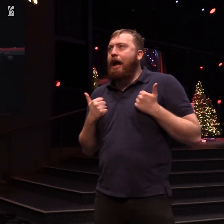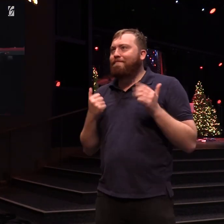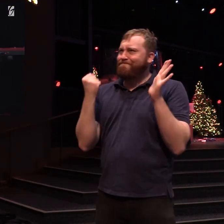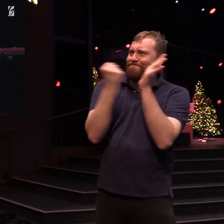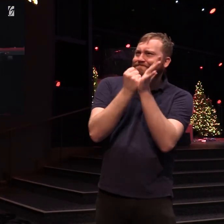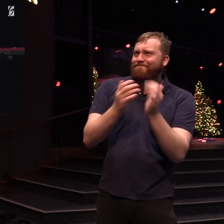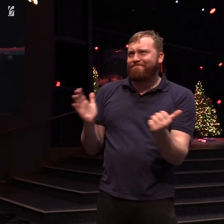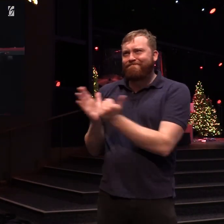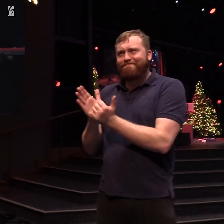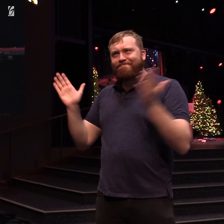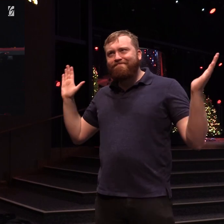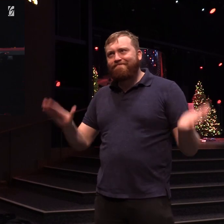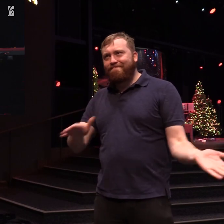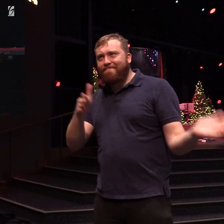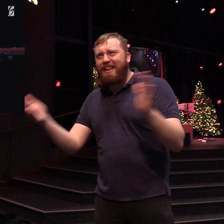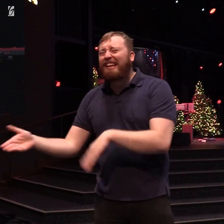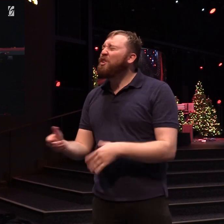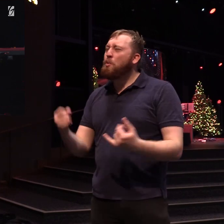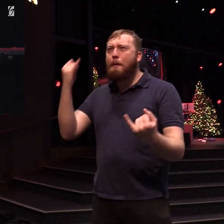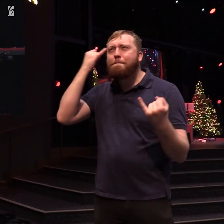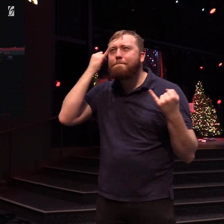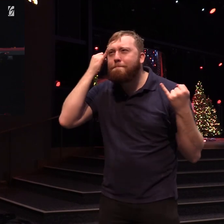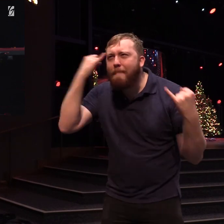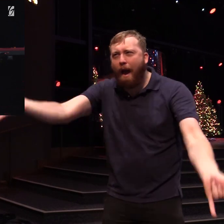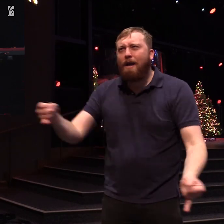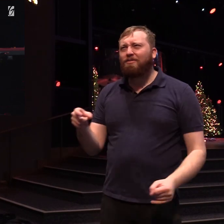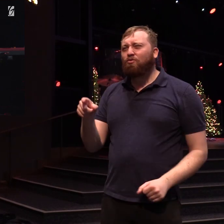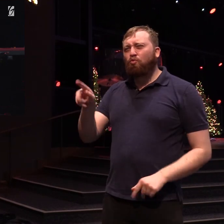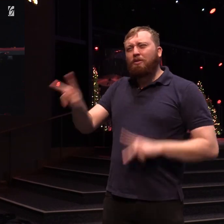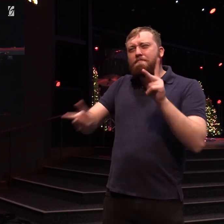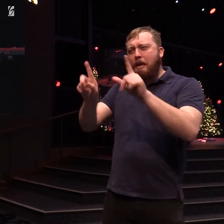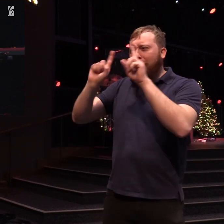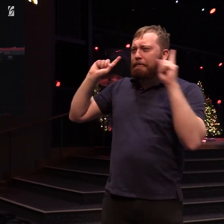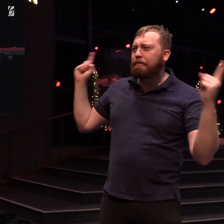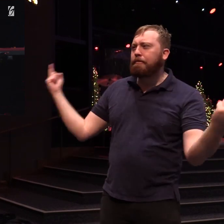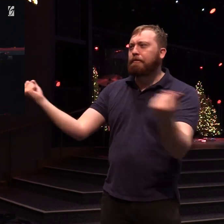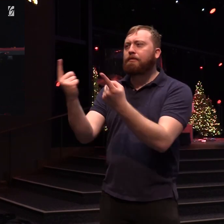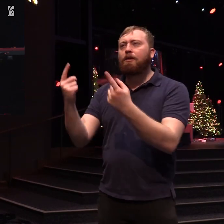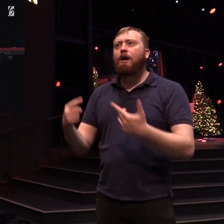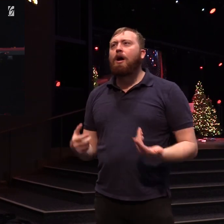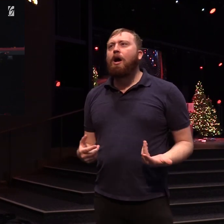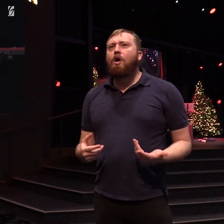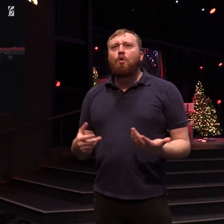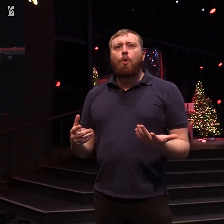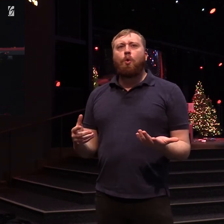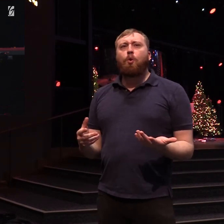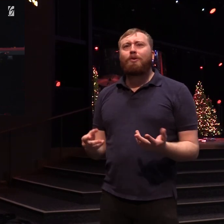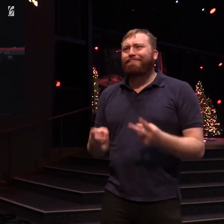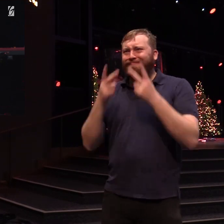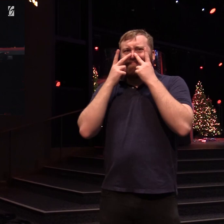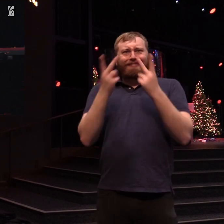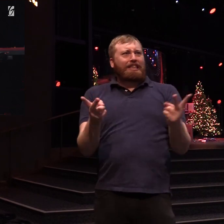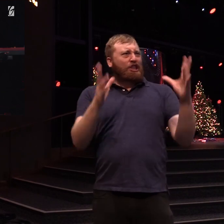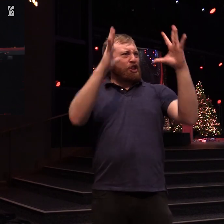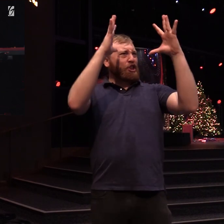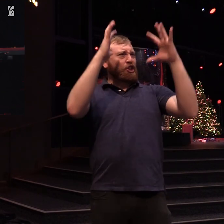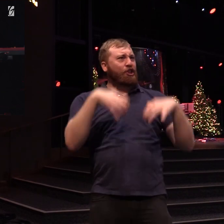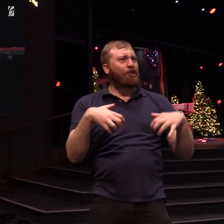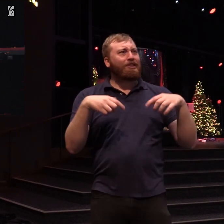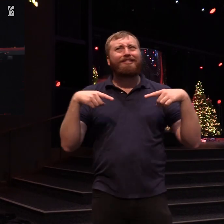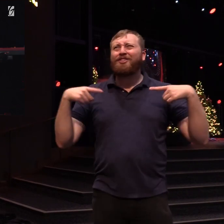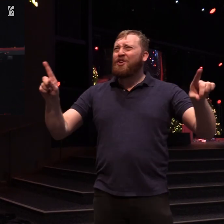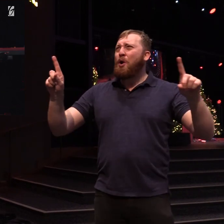that circle of brave souls? They set their faith on our unfailing God, and smack in the middle of a